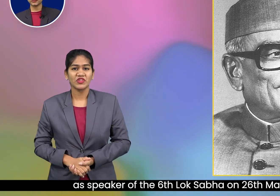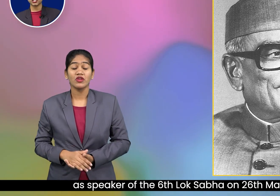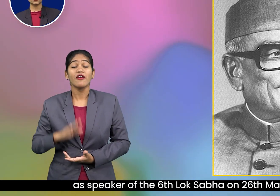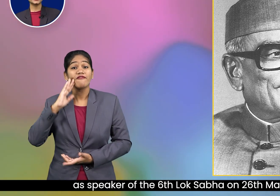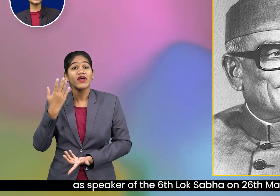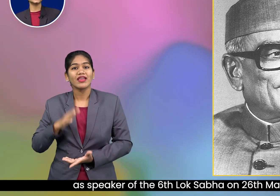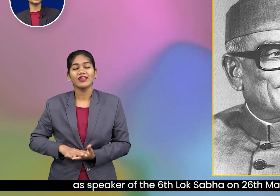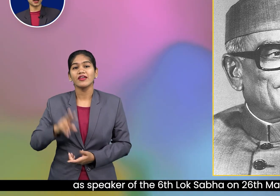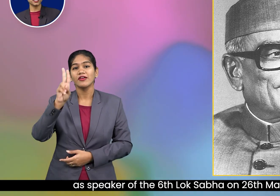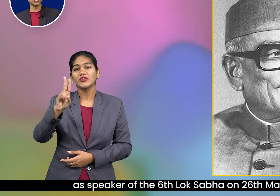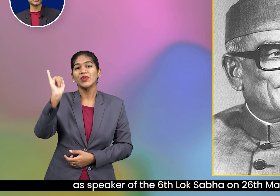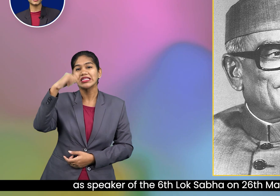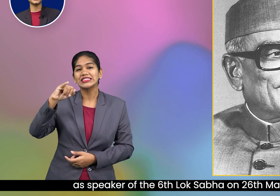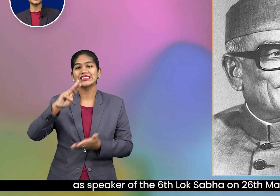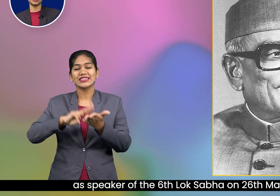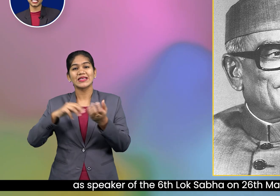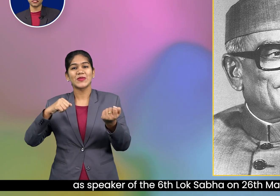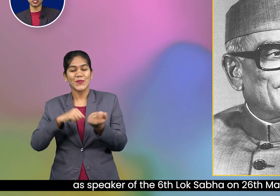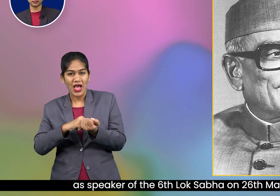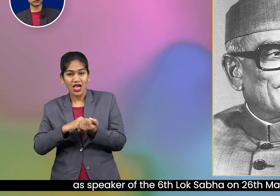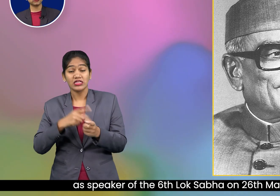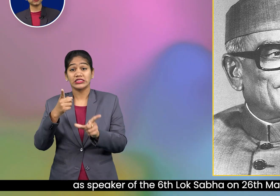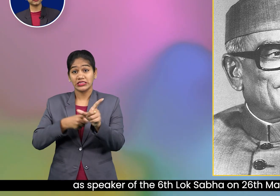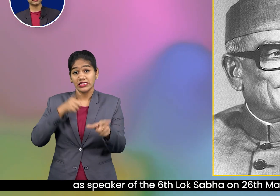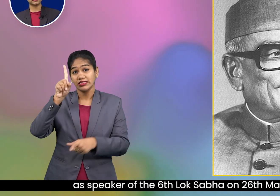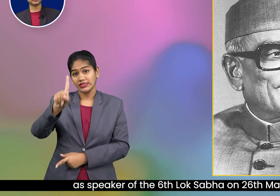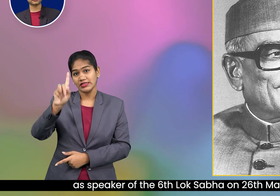On 26th March 1977.